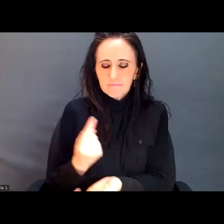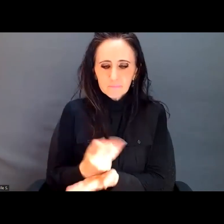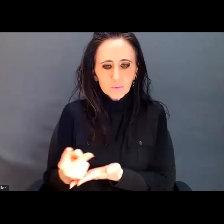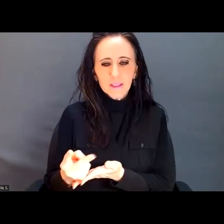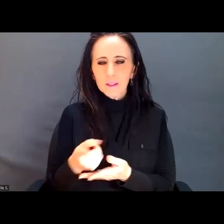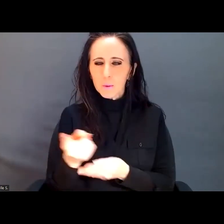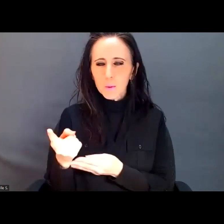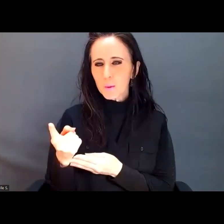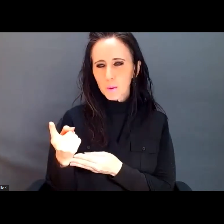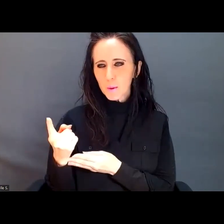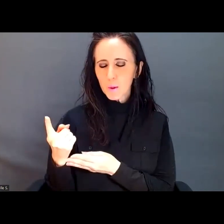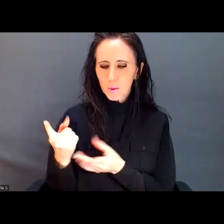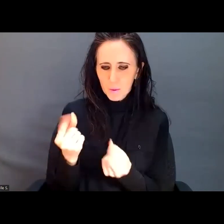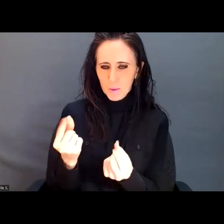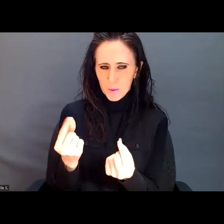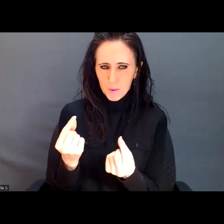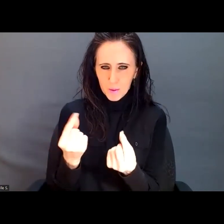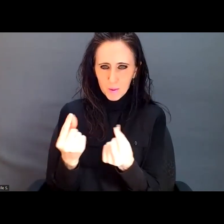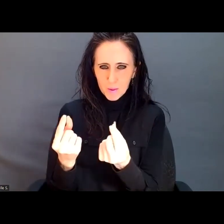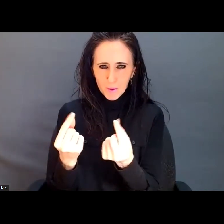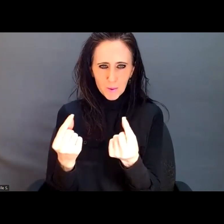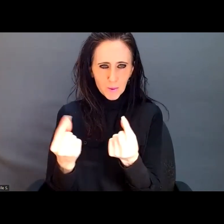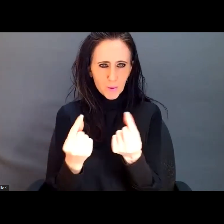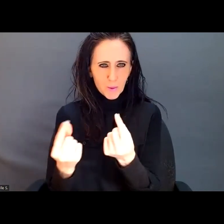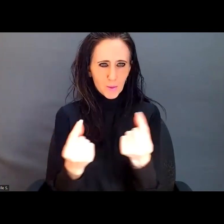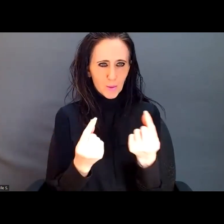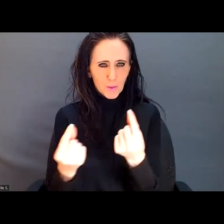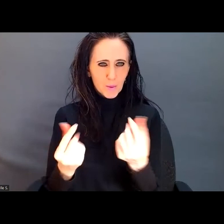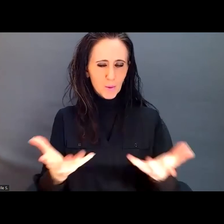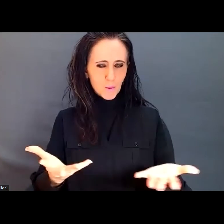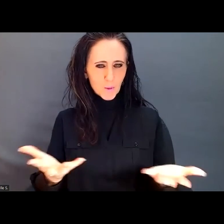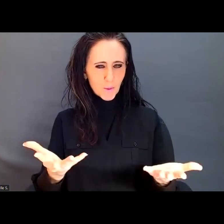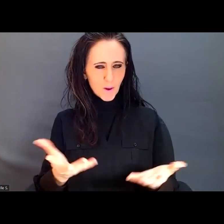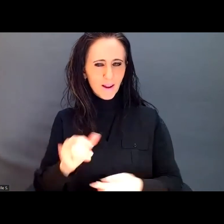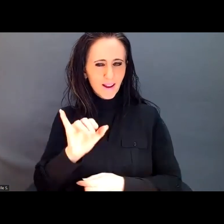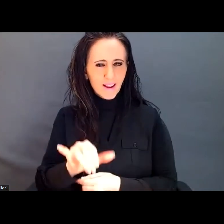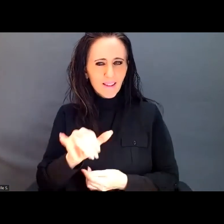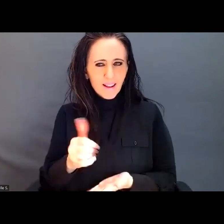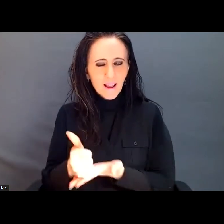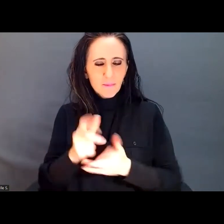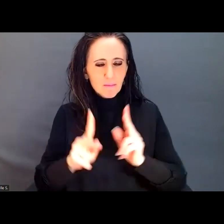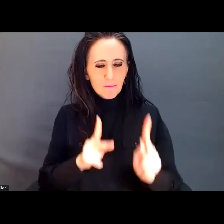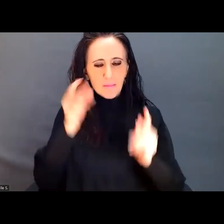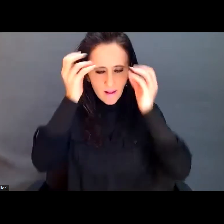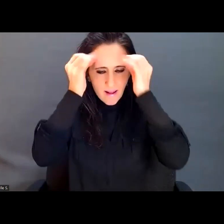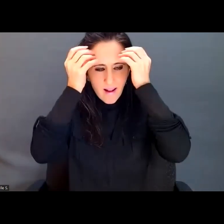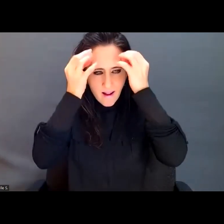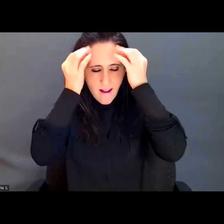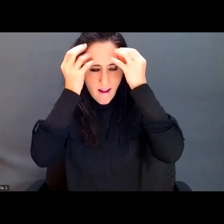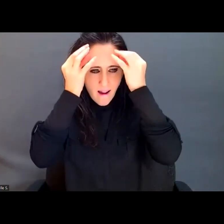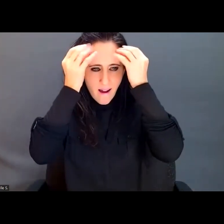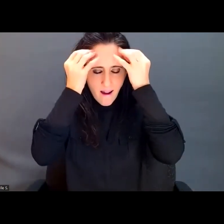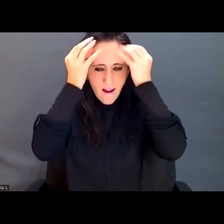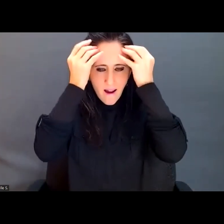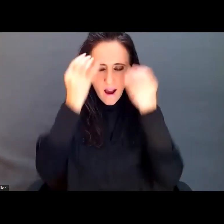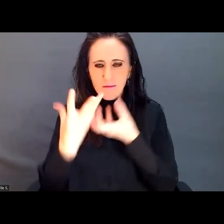against? Whatever question it is, it's the engagement piece, warming up the brain piece, participation piece we're looking to